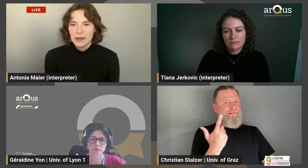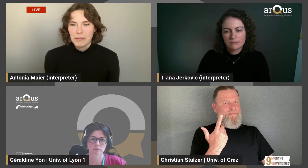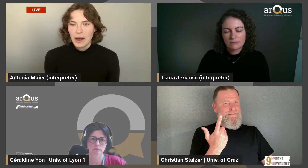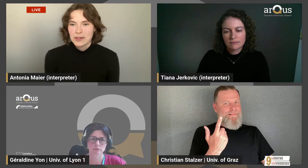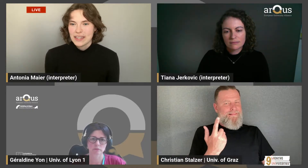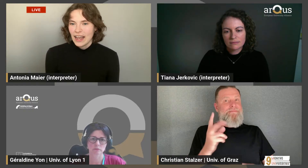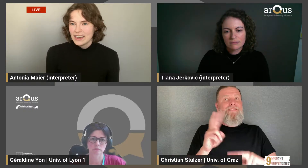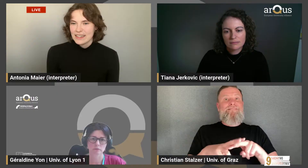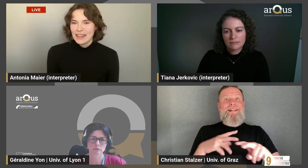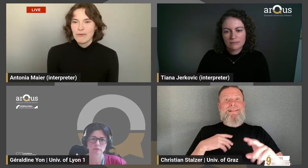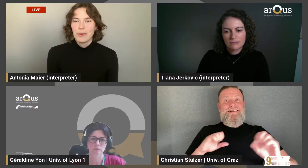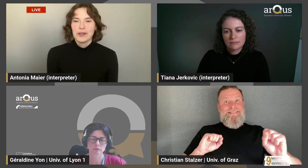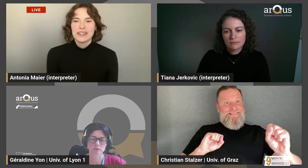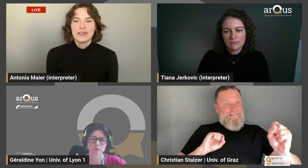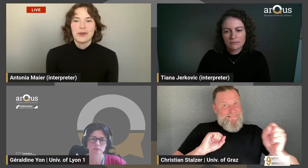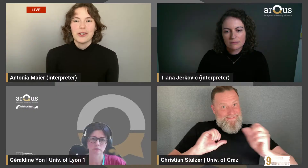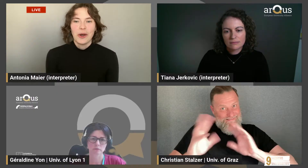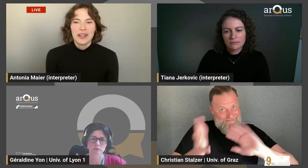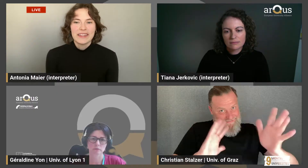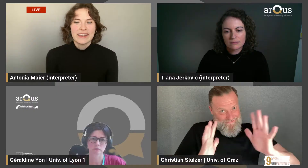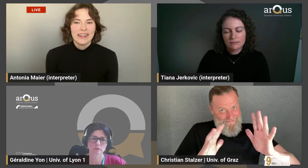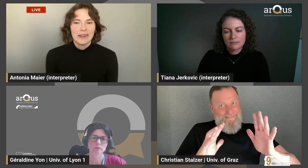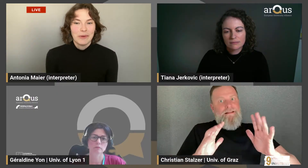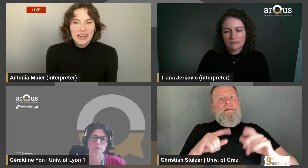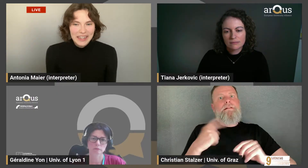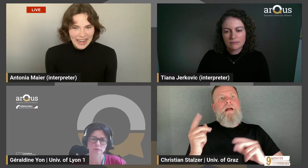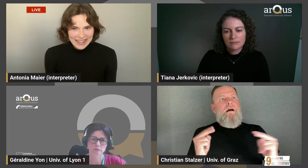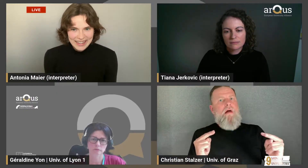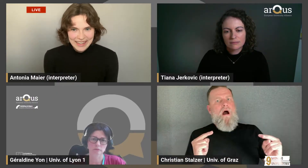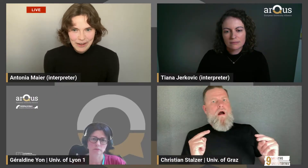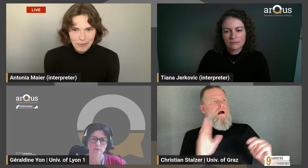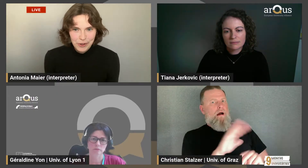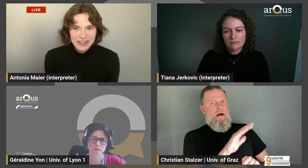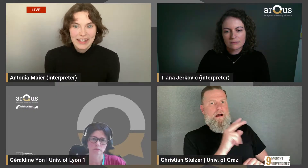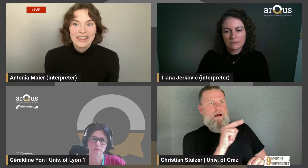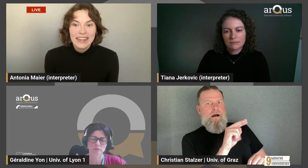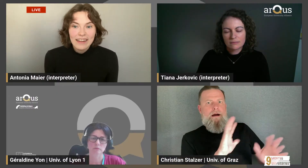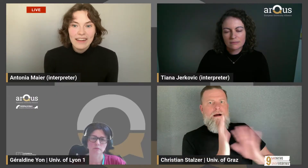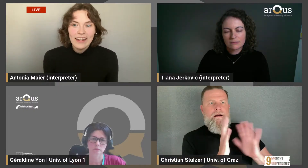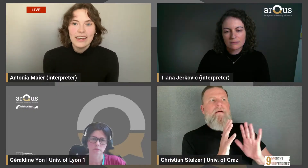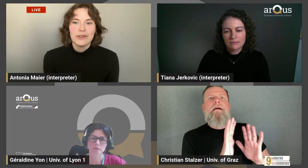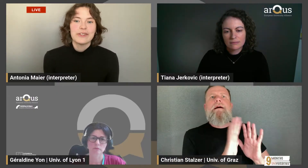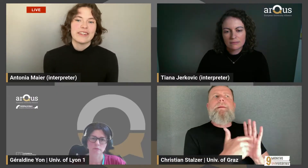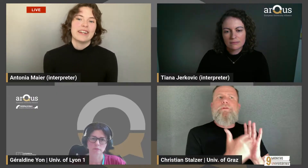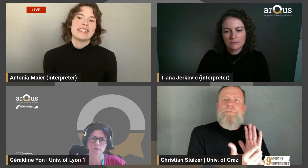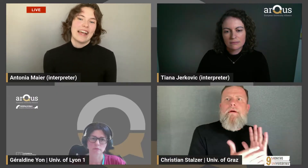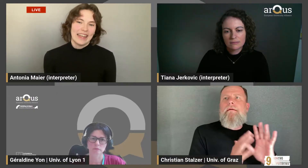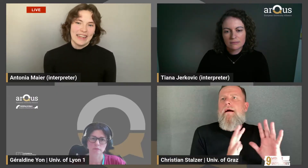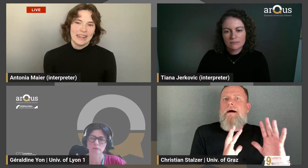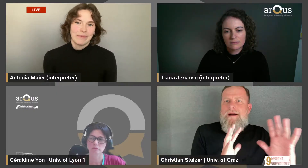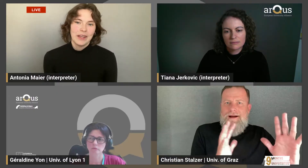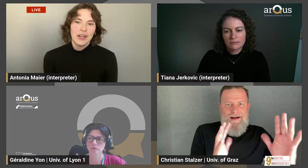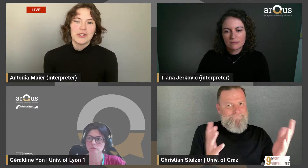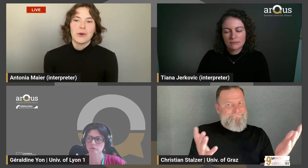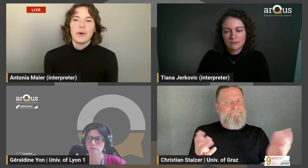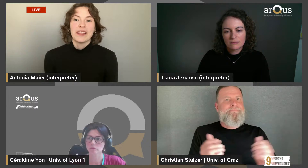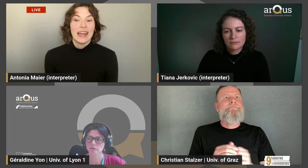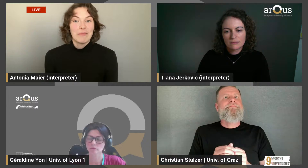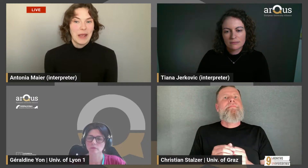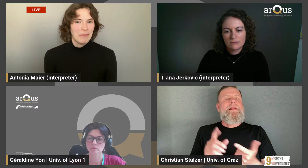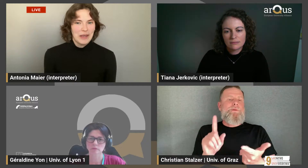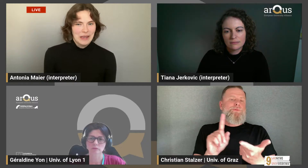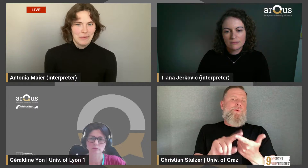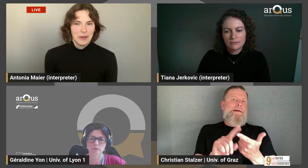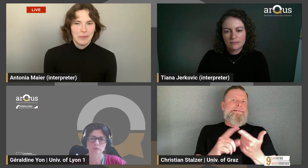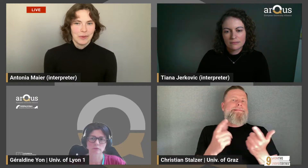walk outside as a deaf person, you're not recognized as a deaf person until you start signing. So, and